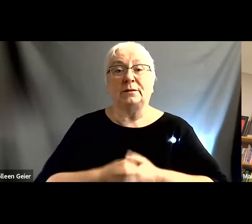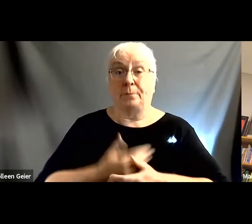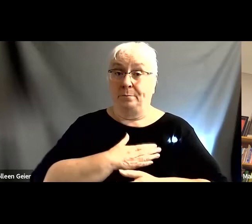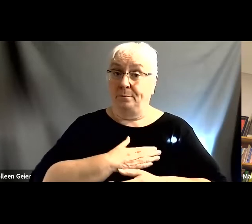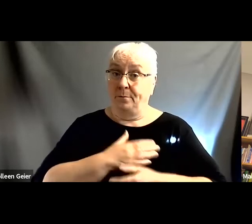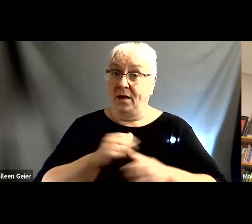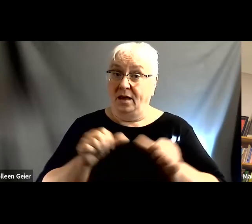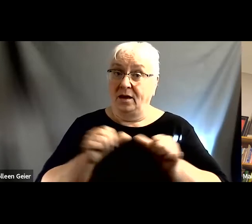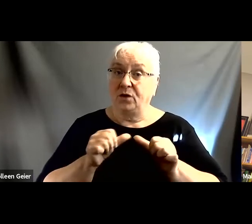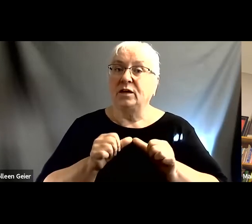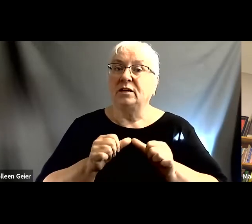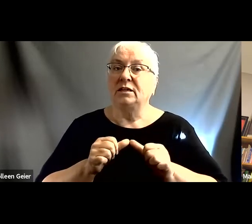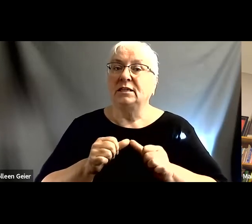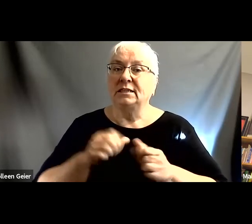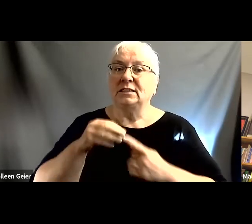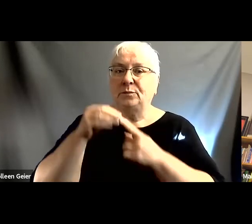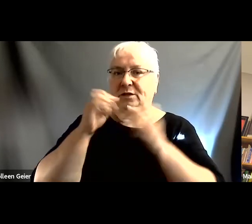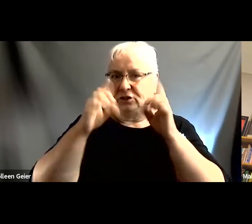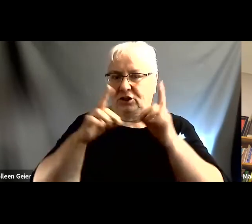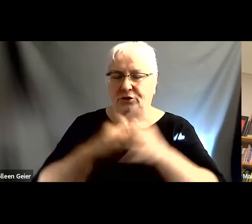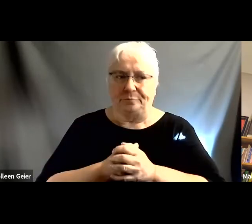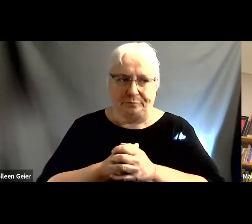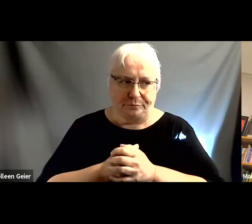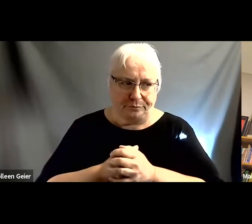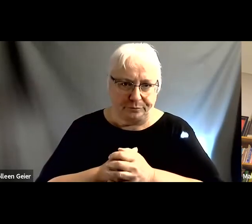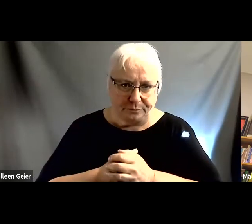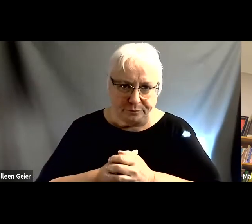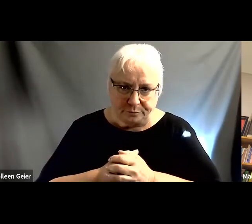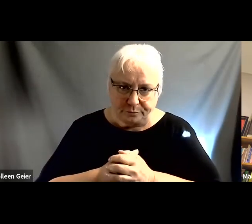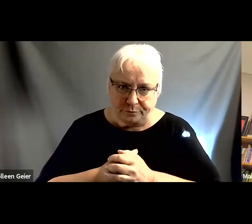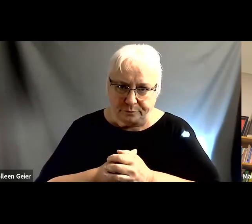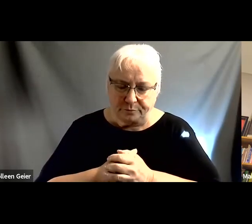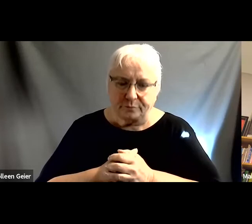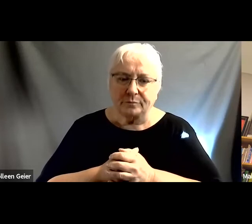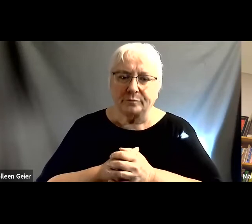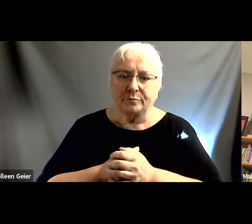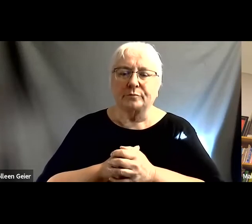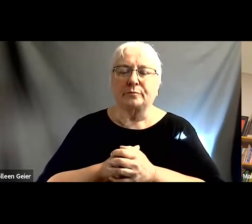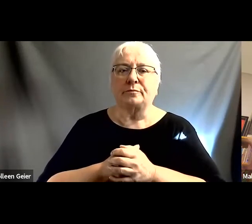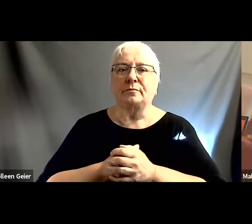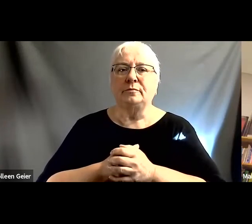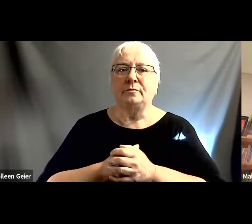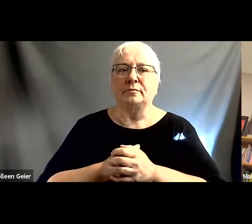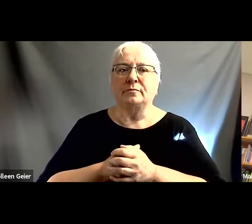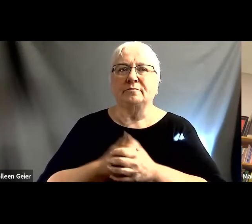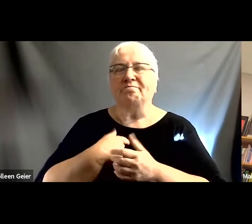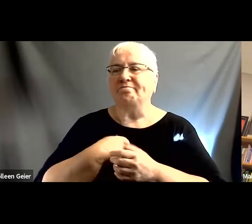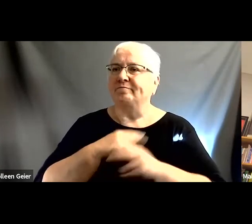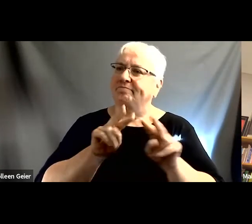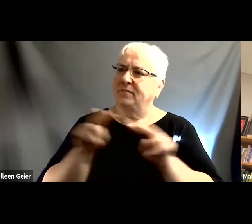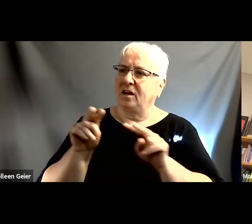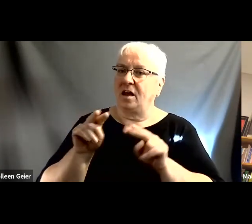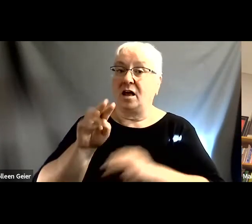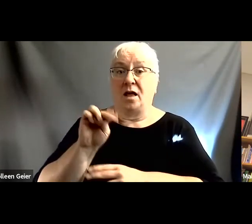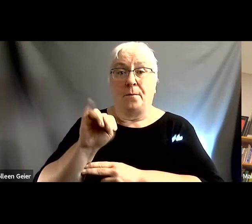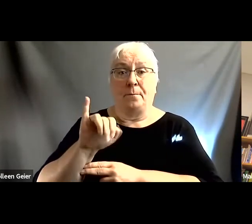education. And then when I looked up and then looked at all the kinds of, look at the migrants who were trying to